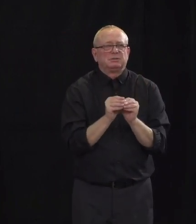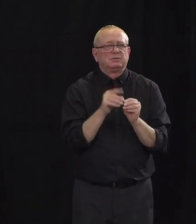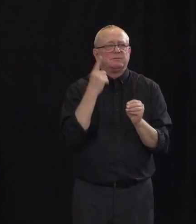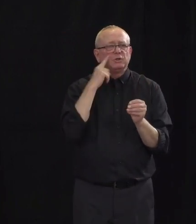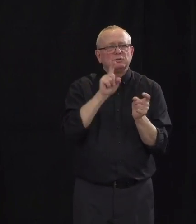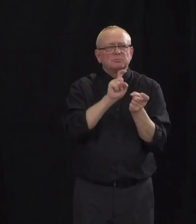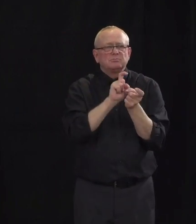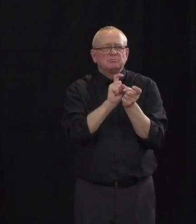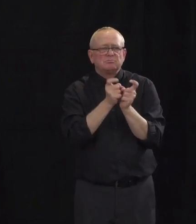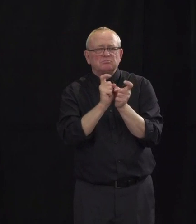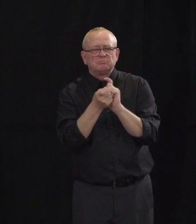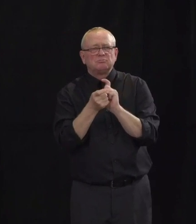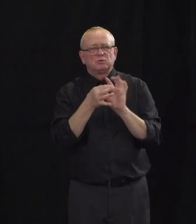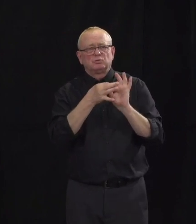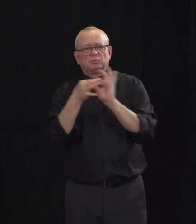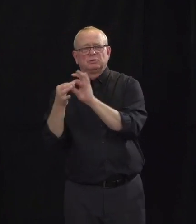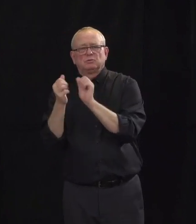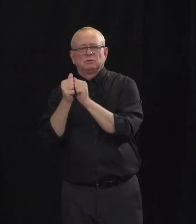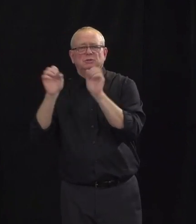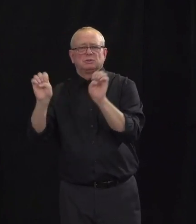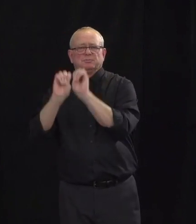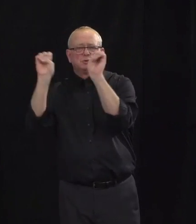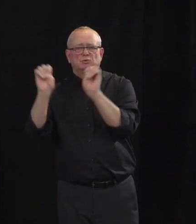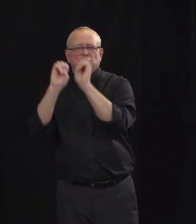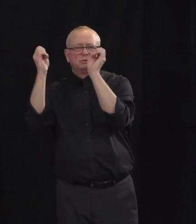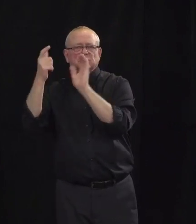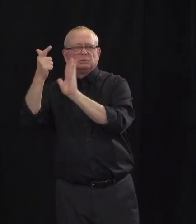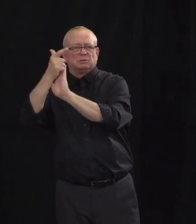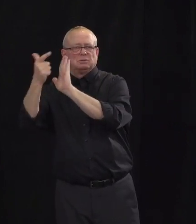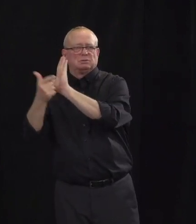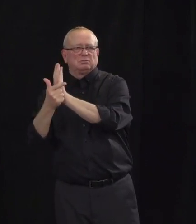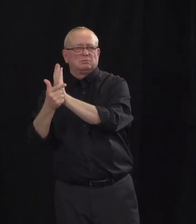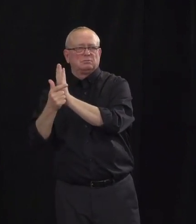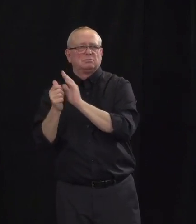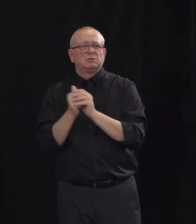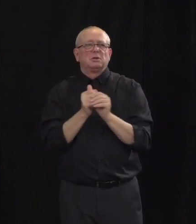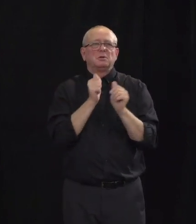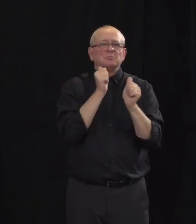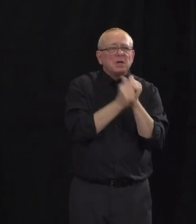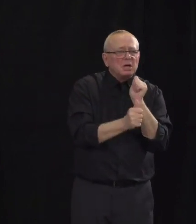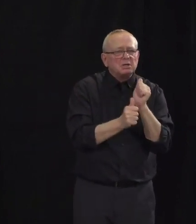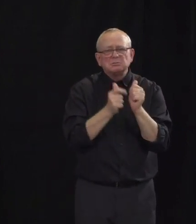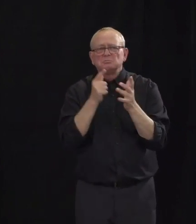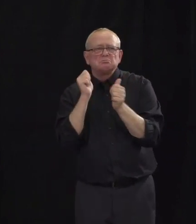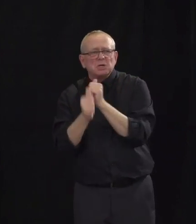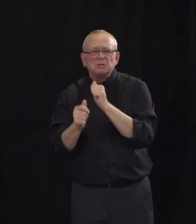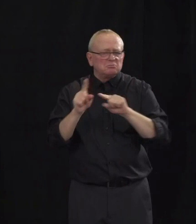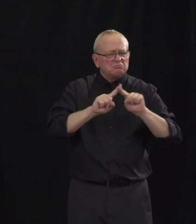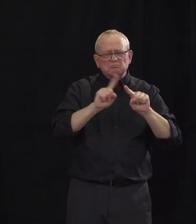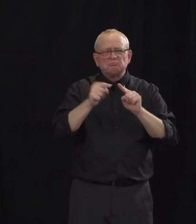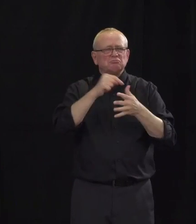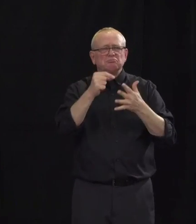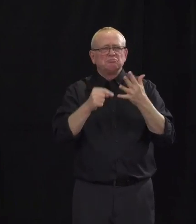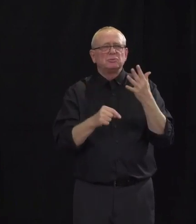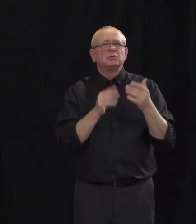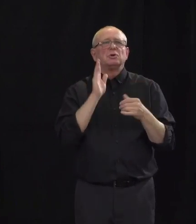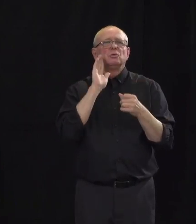emergency legislation to support the government's response to COVID-19. Minister Nixon will have more to say about that. And now I'd like to